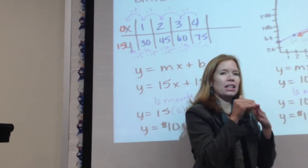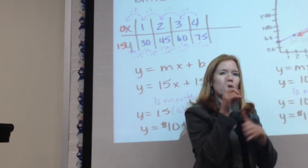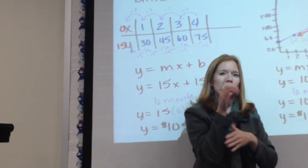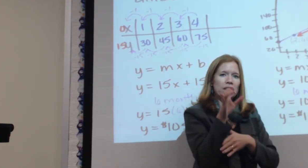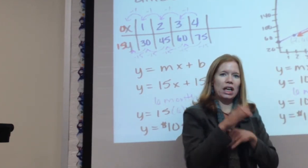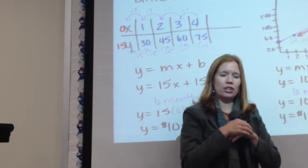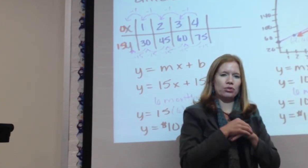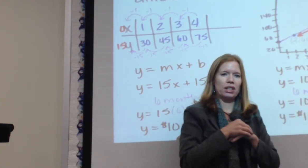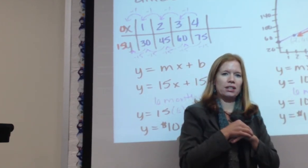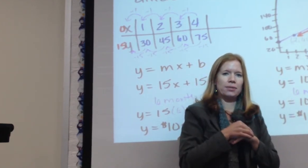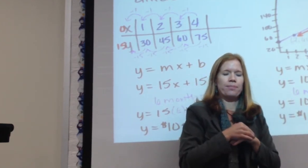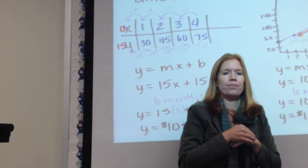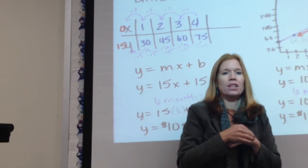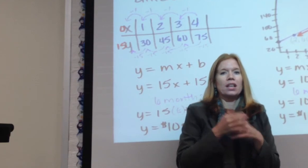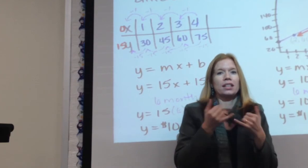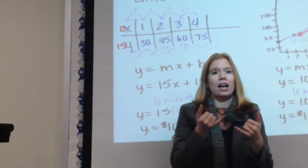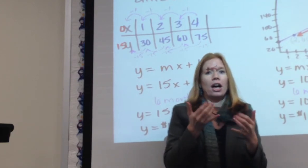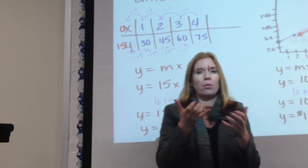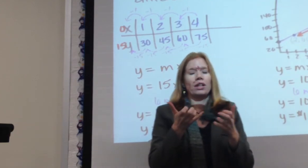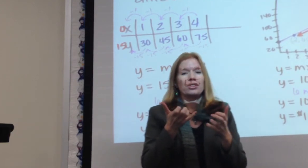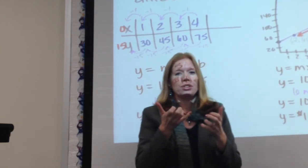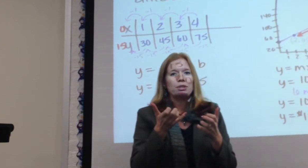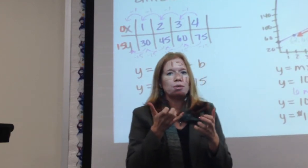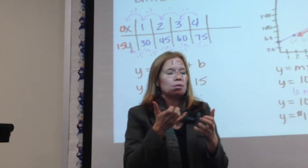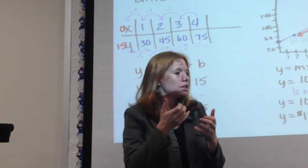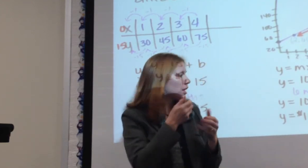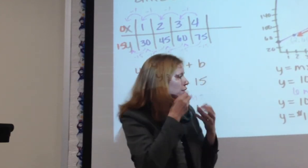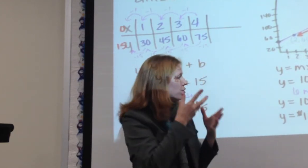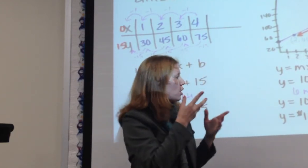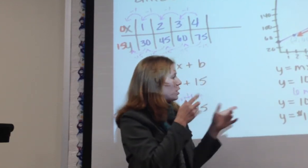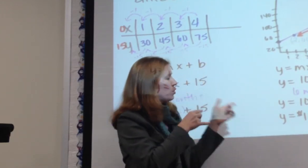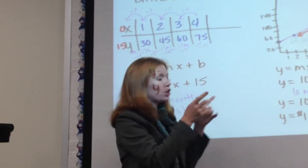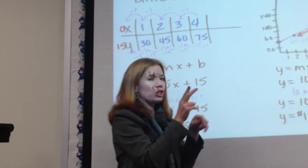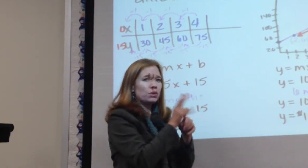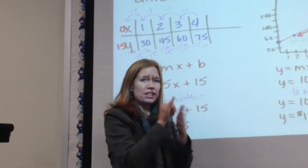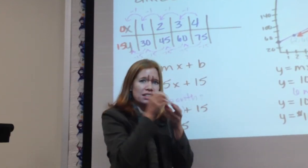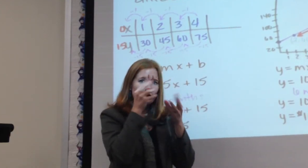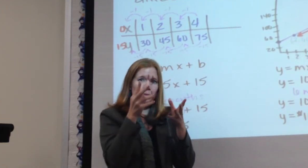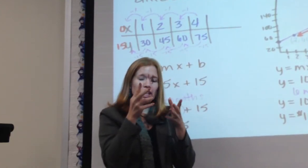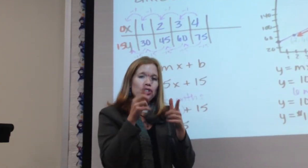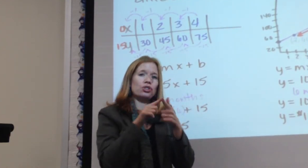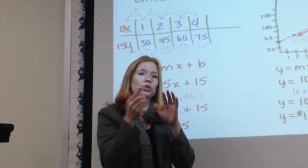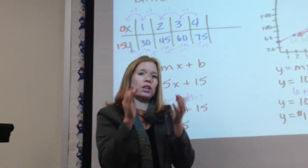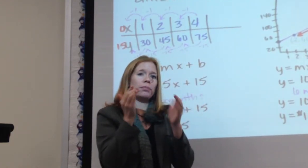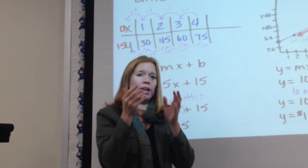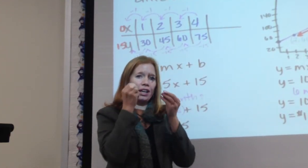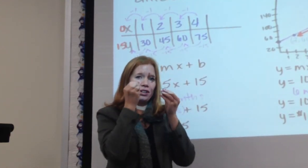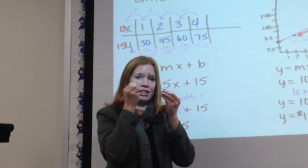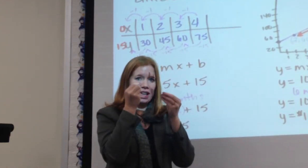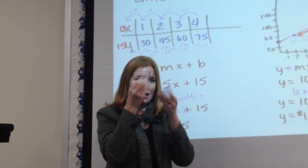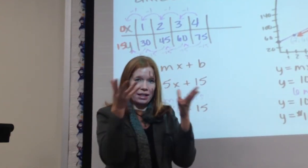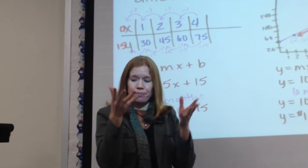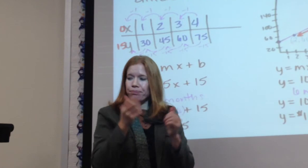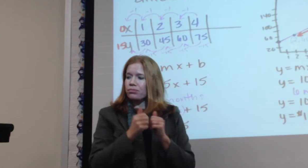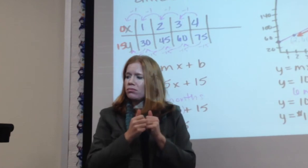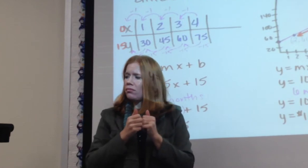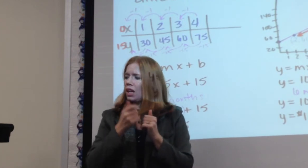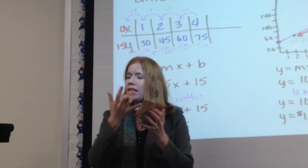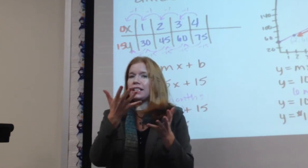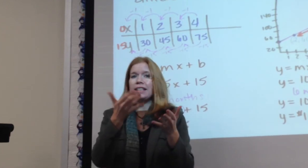equal 100. Now, I want to let you know that you can use this information to compare data.